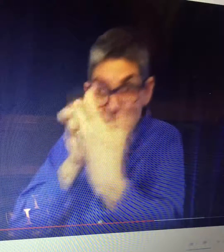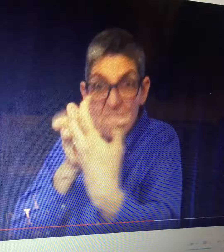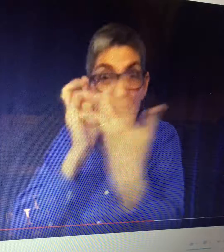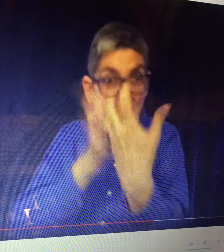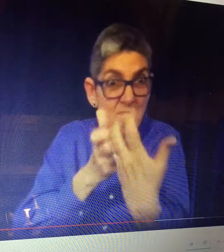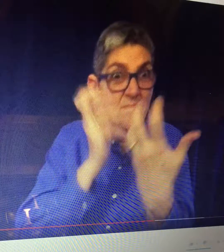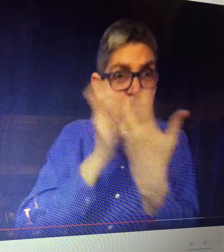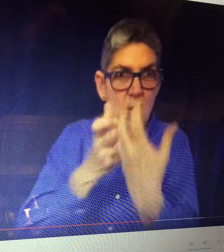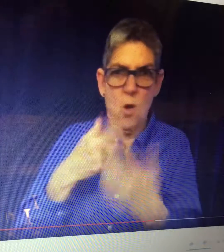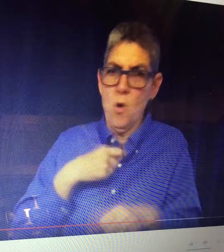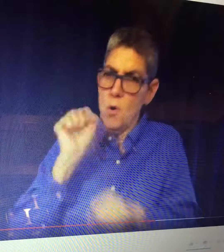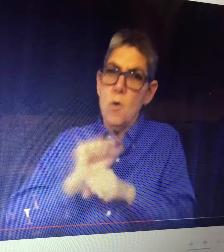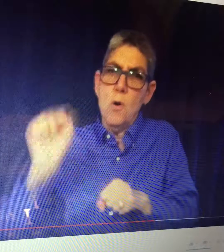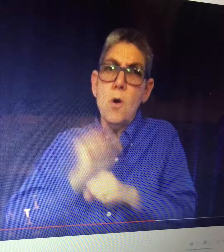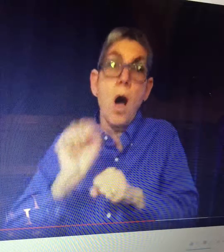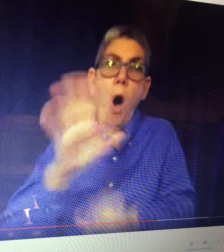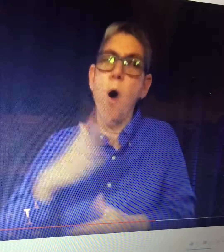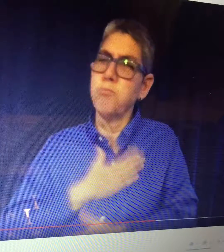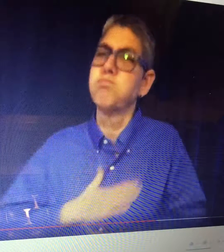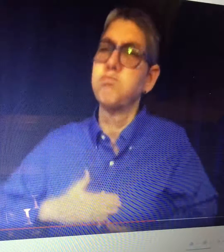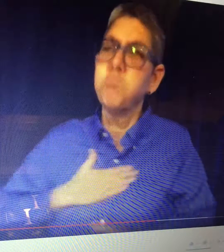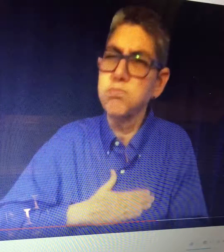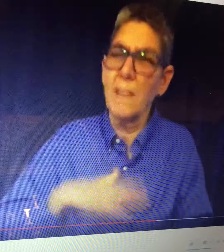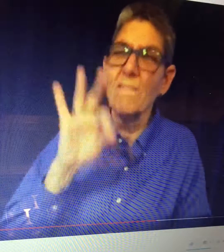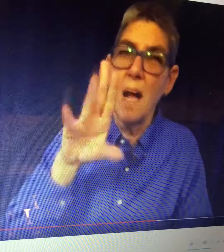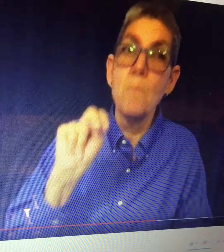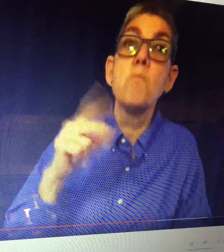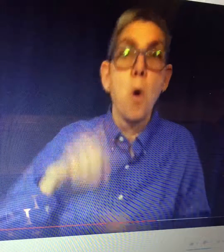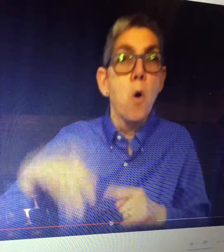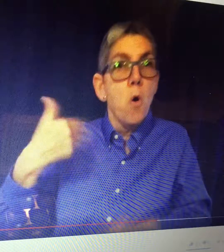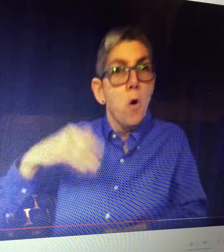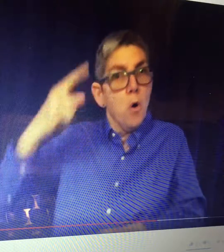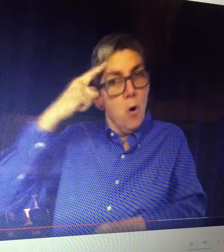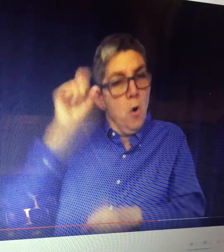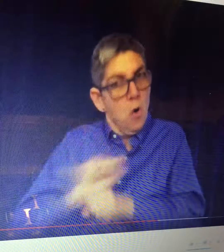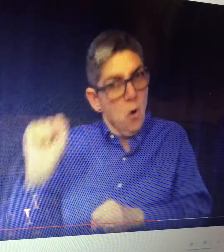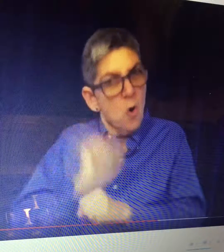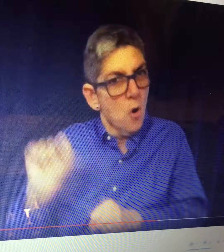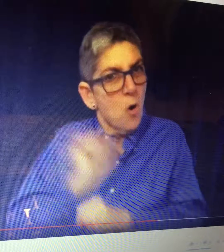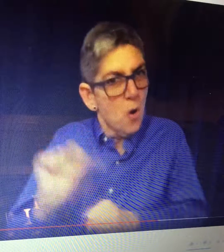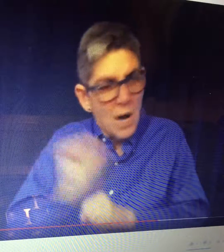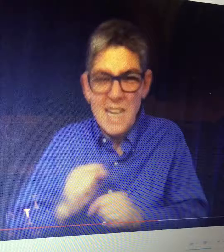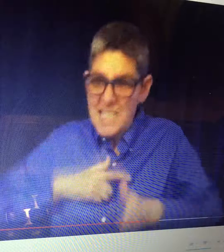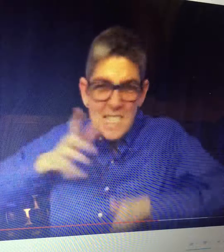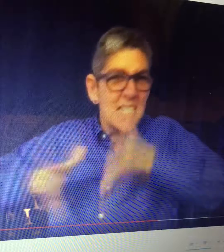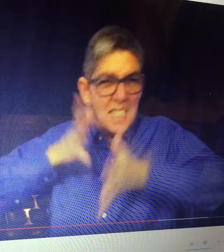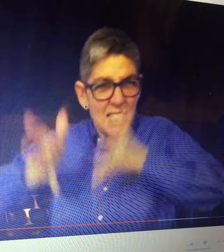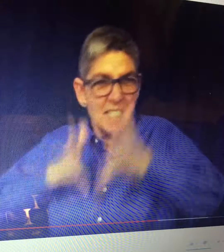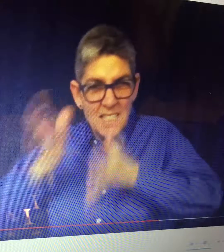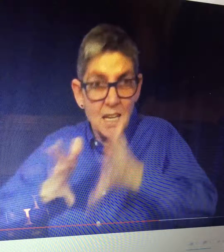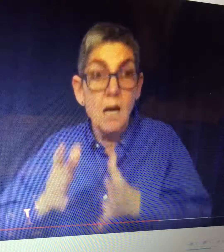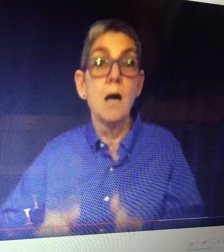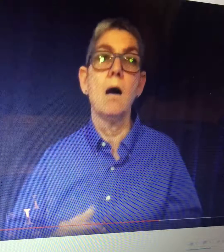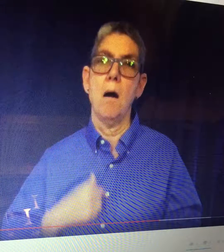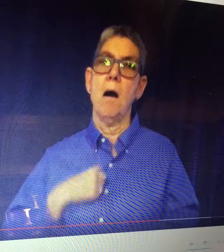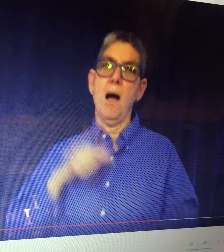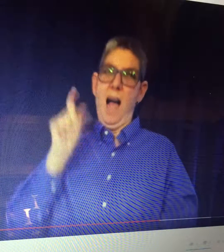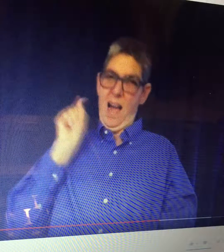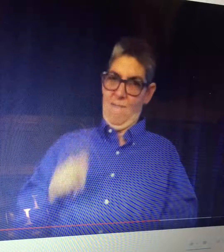through and really kind of finagling and making the languages match, I enjoy that a lot. It is a lot of hard work. Know that. The